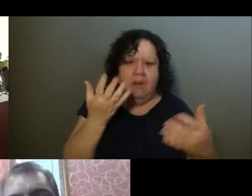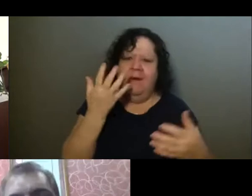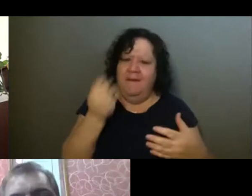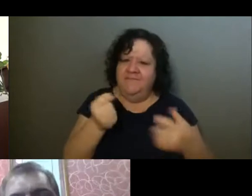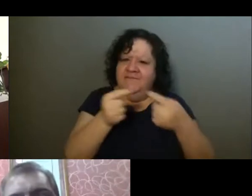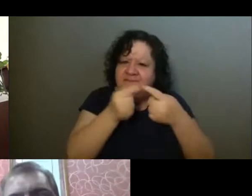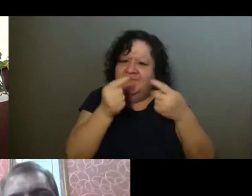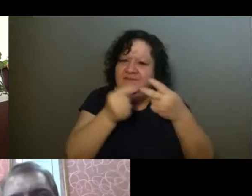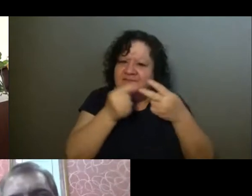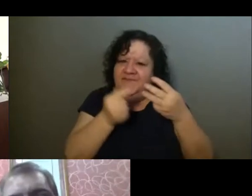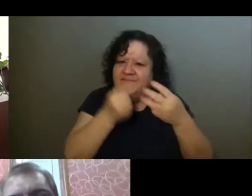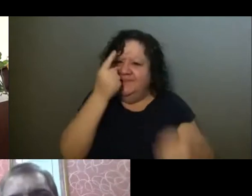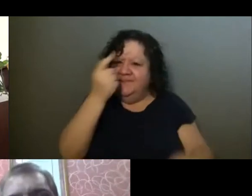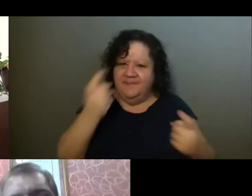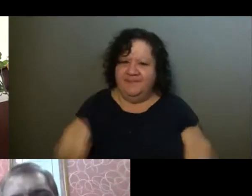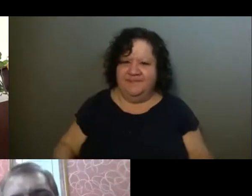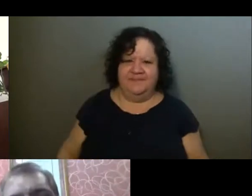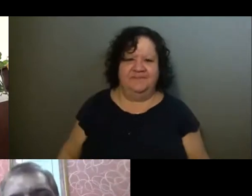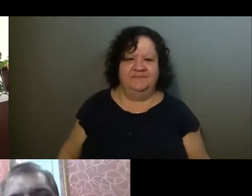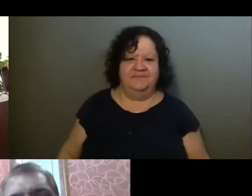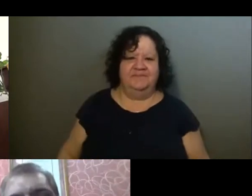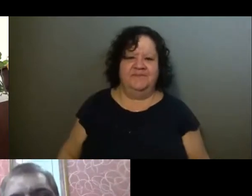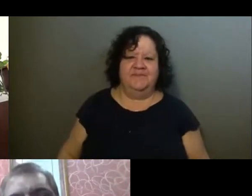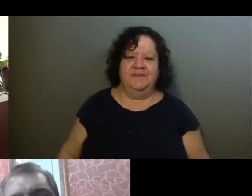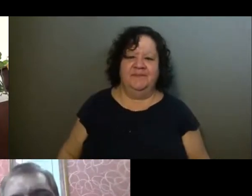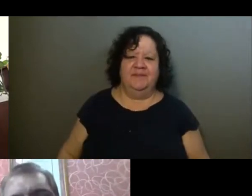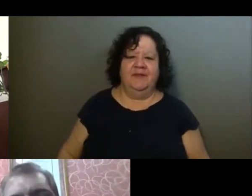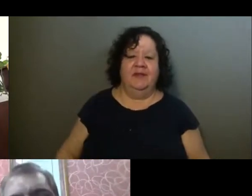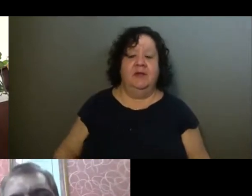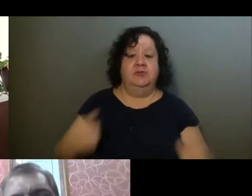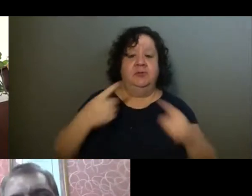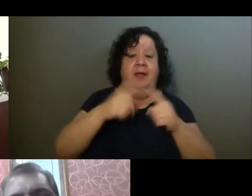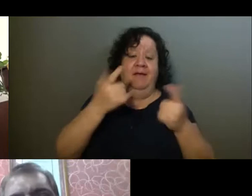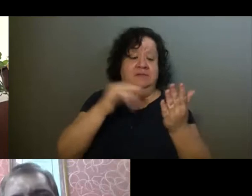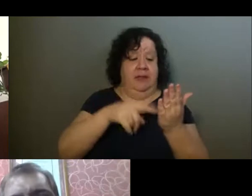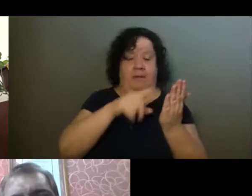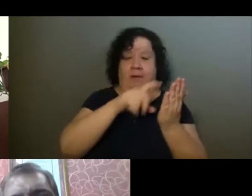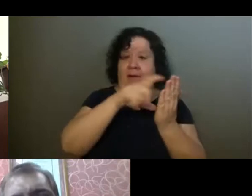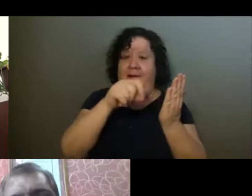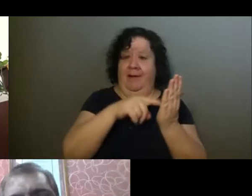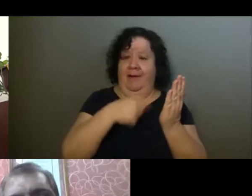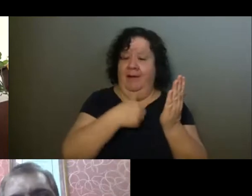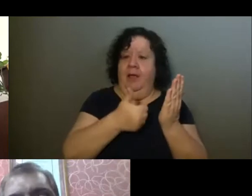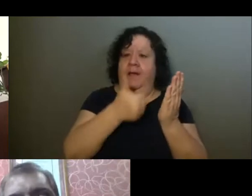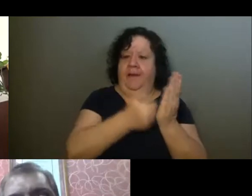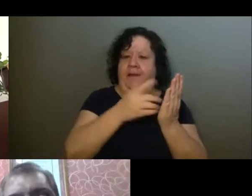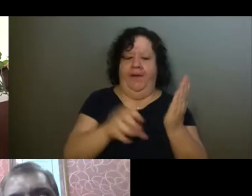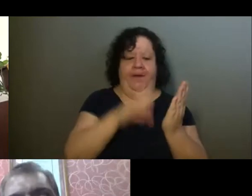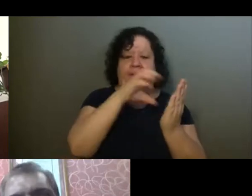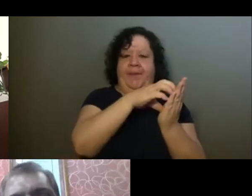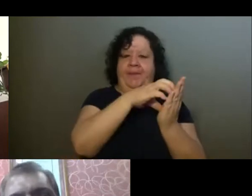screenshot. An important consideration here, what we have done is, after the alert generated, we have come up